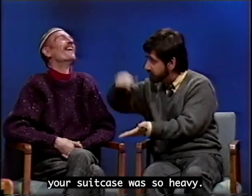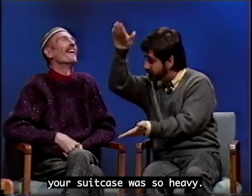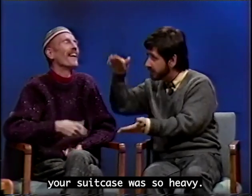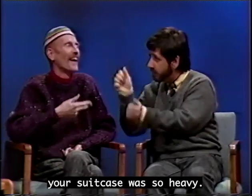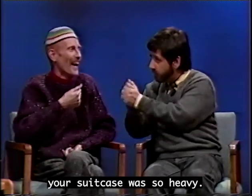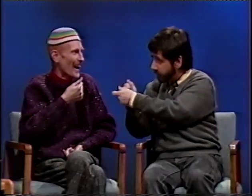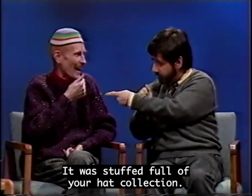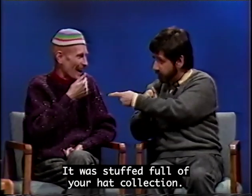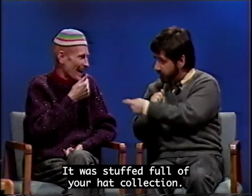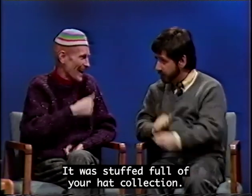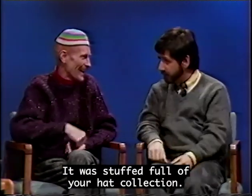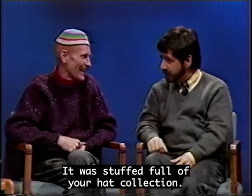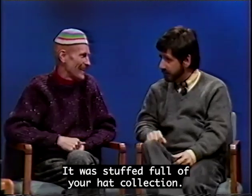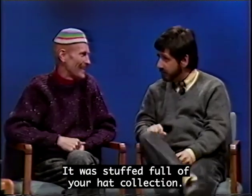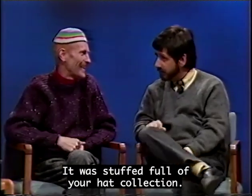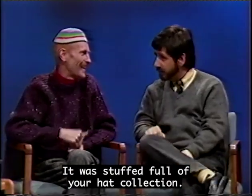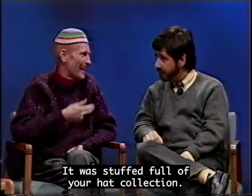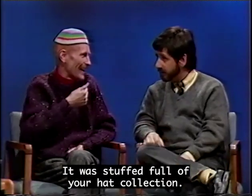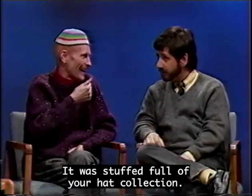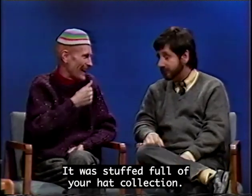suitcase was so heavy. It was stuffed full of your hat collection.